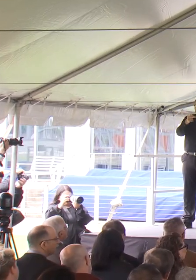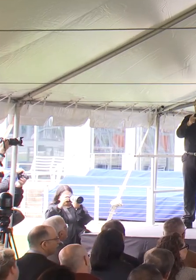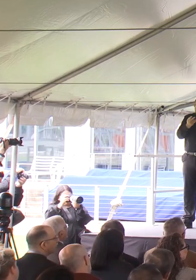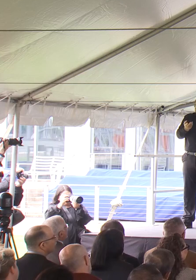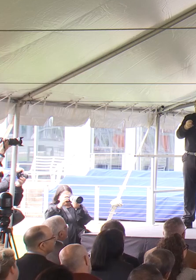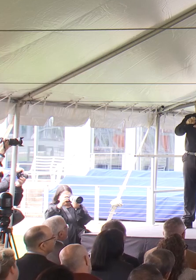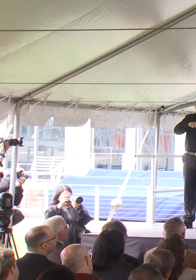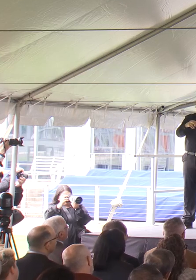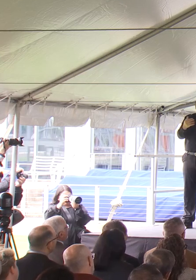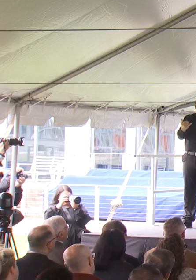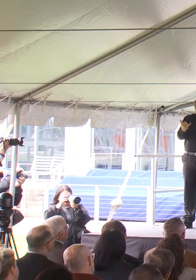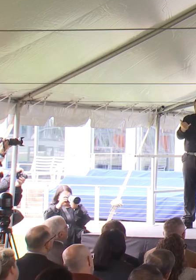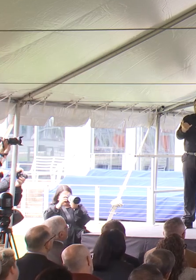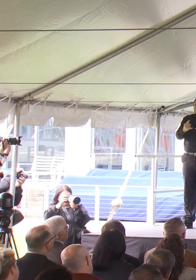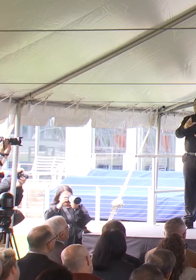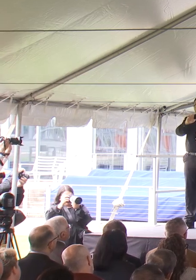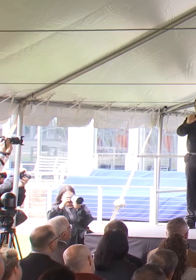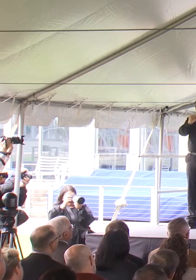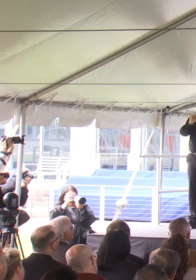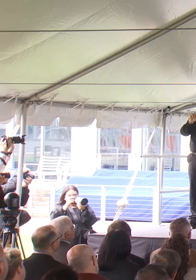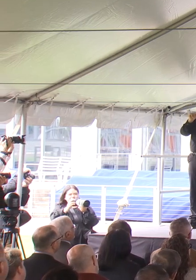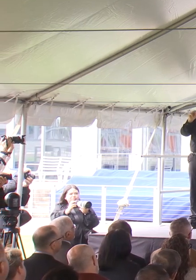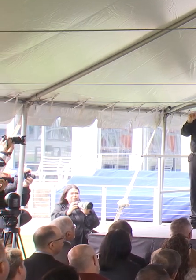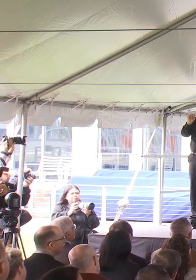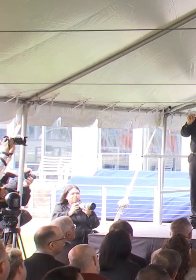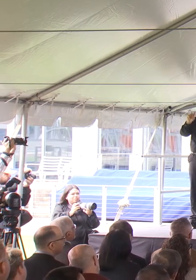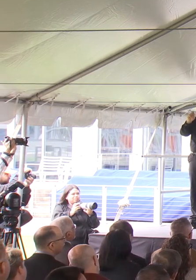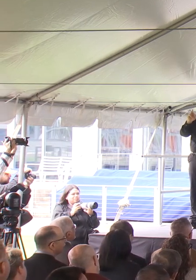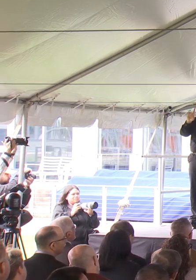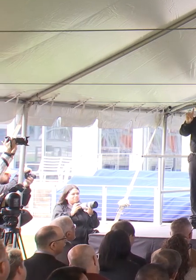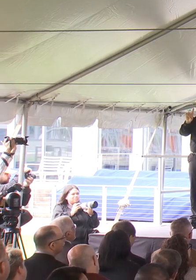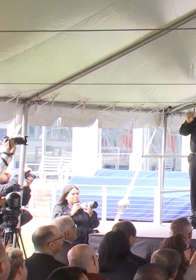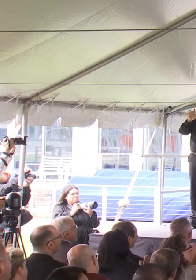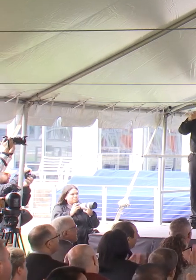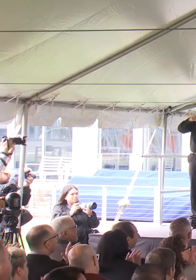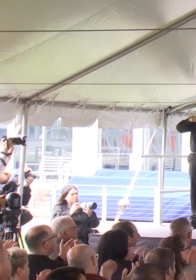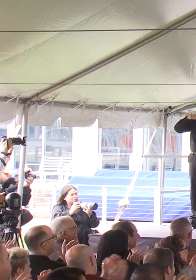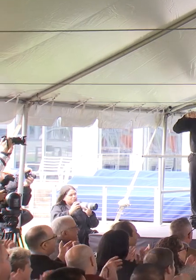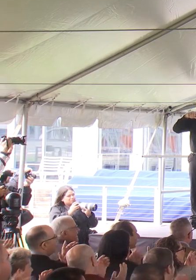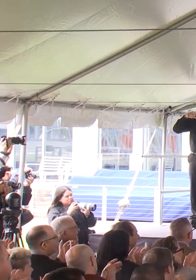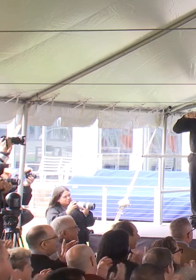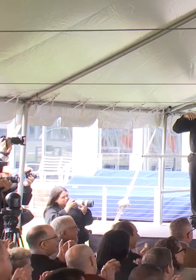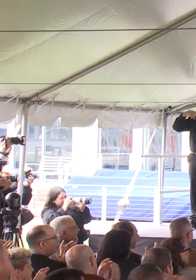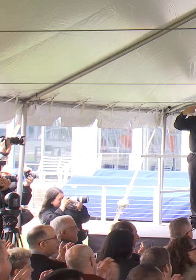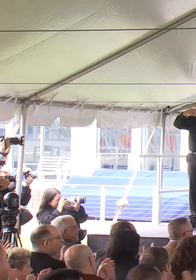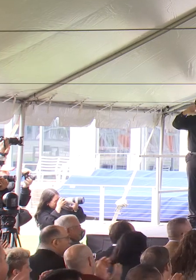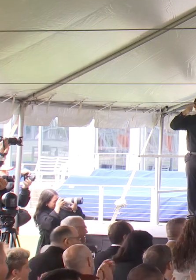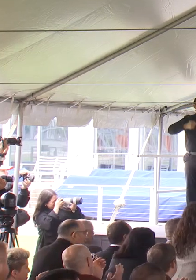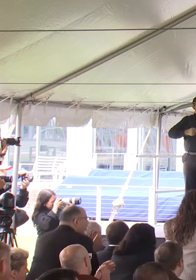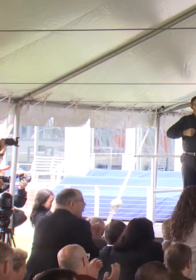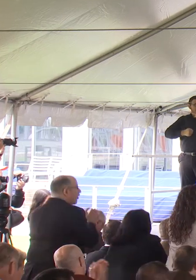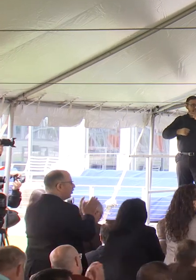you're sitting right now, the Robert and Janet Vackar Stadium. Yeah.